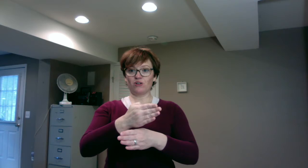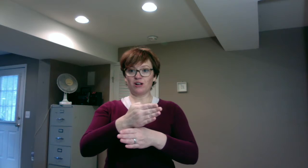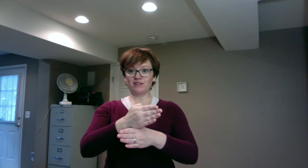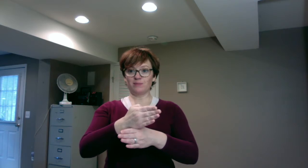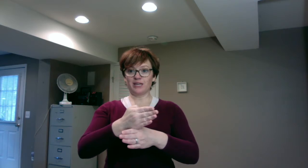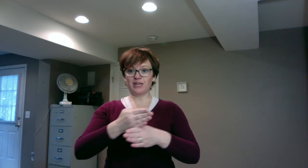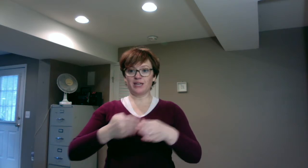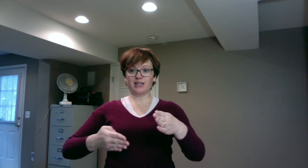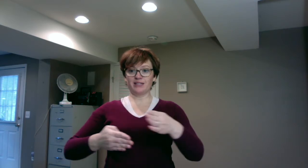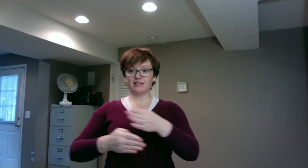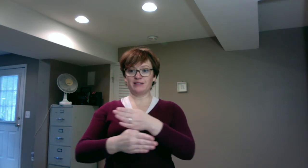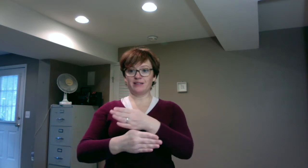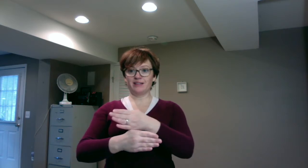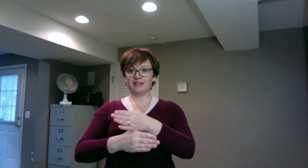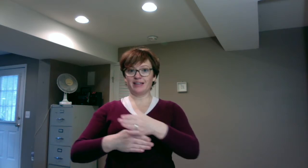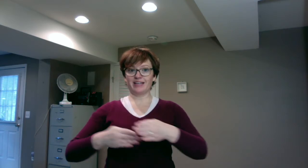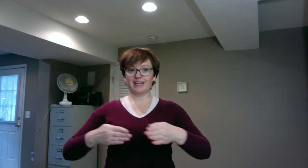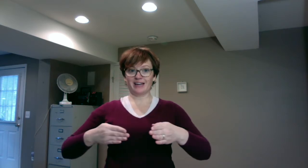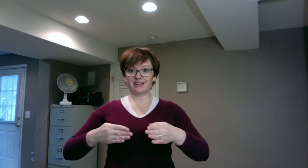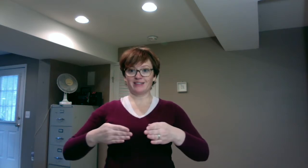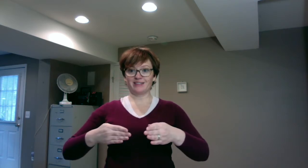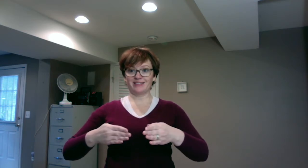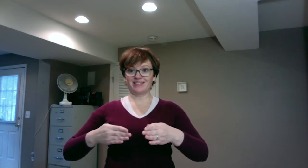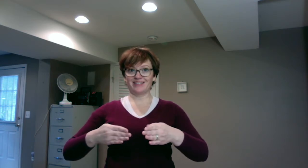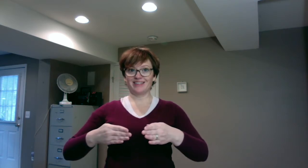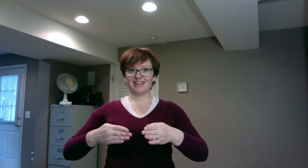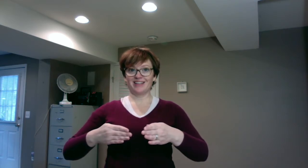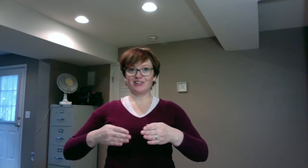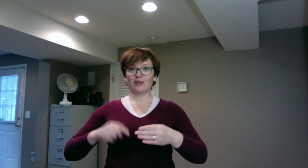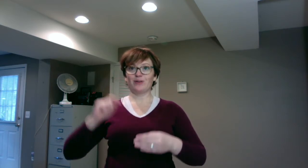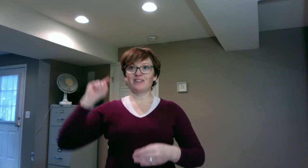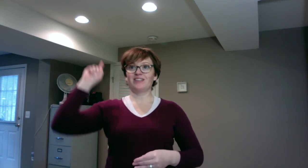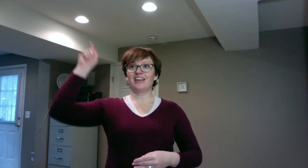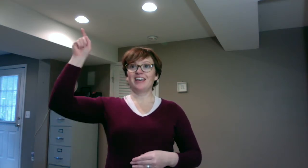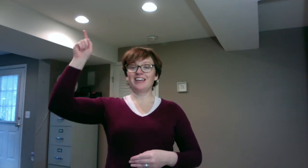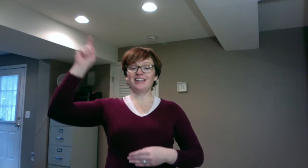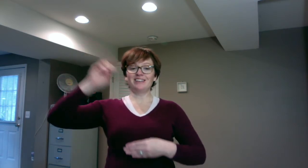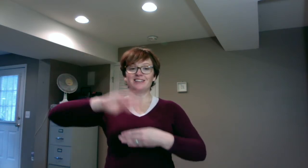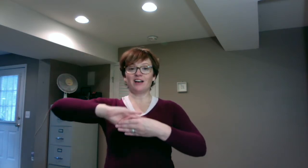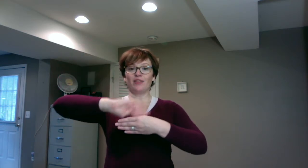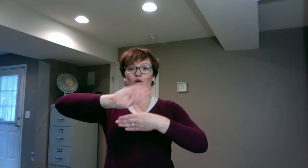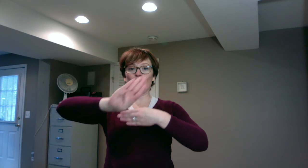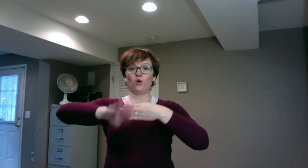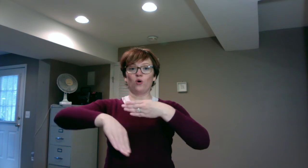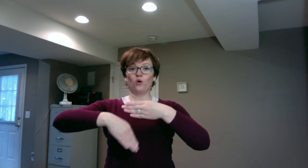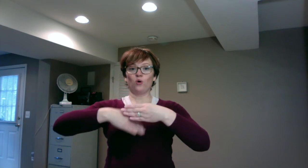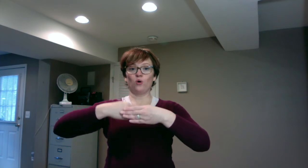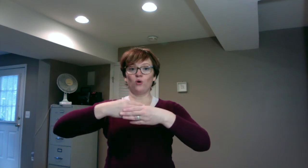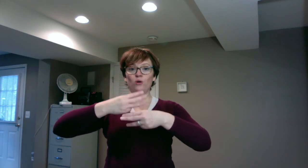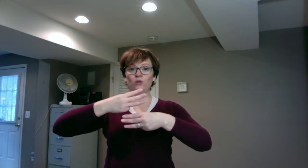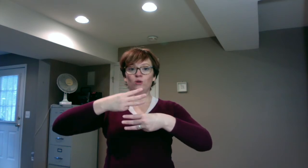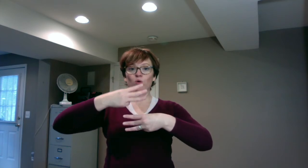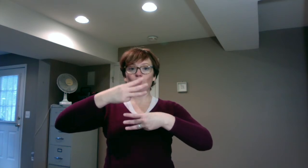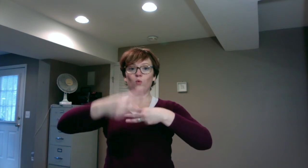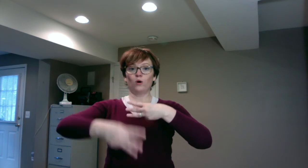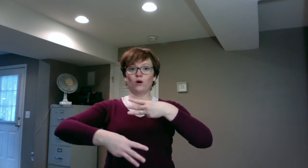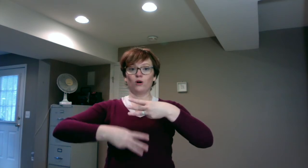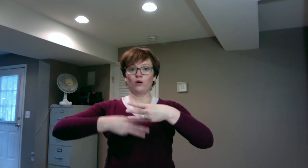cross my hands like an X. So that was, he's got the whole